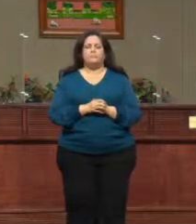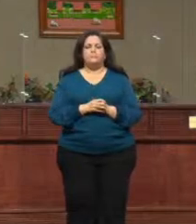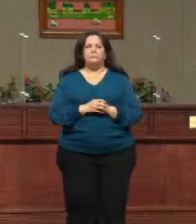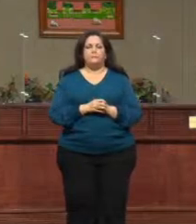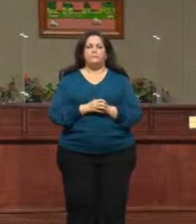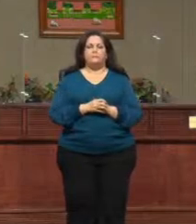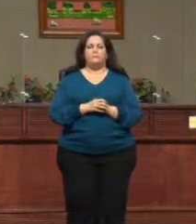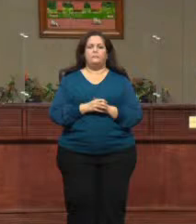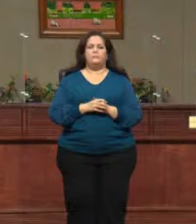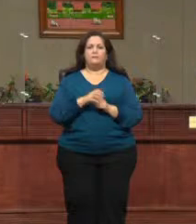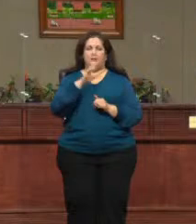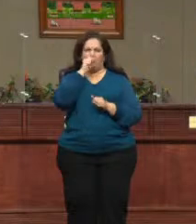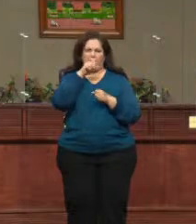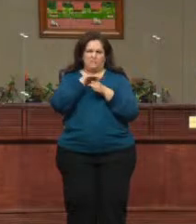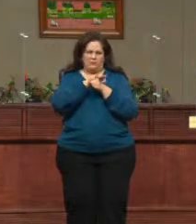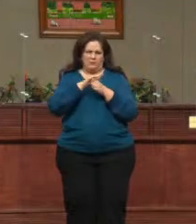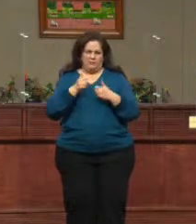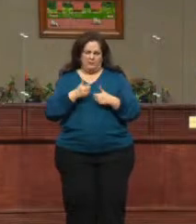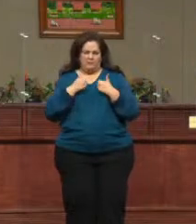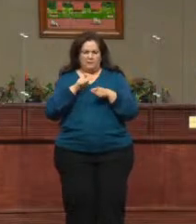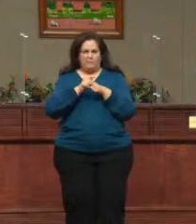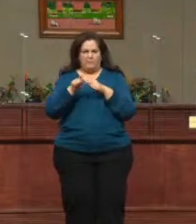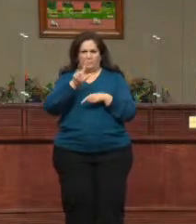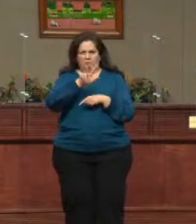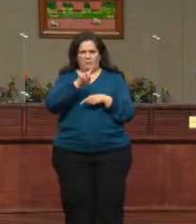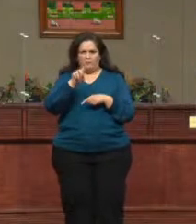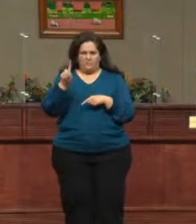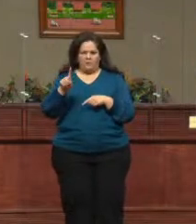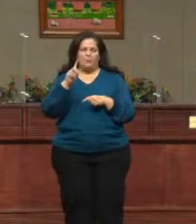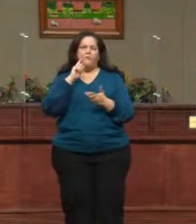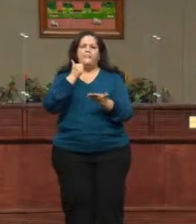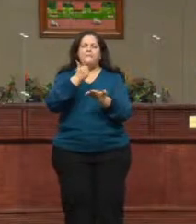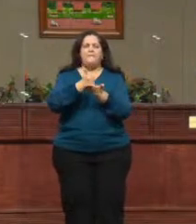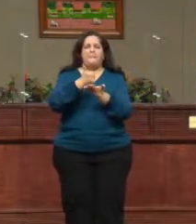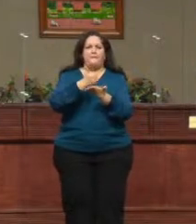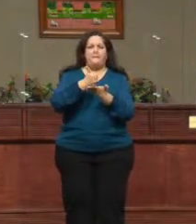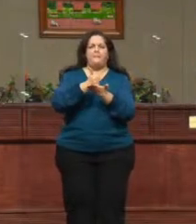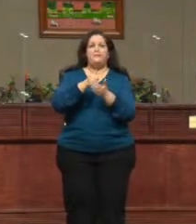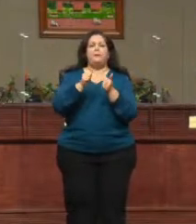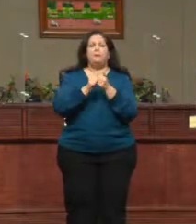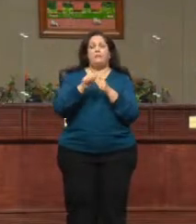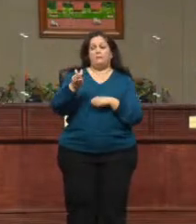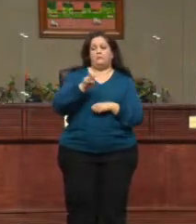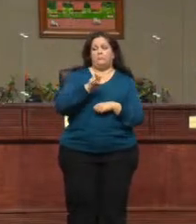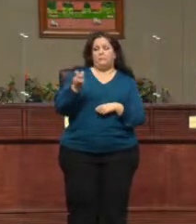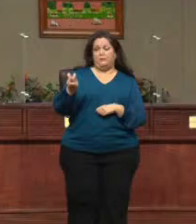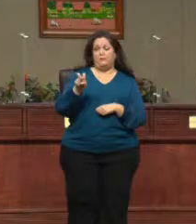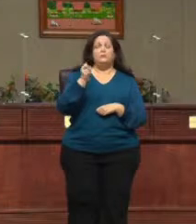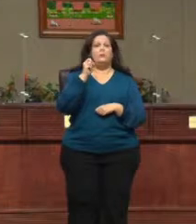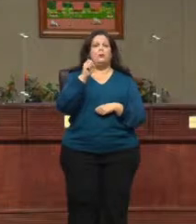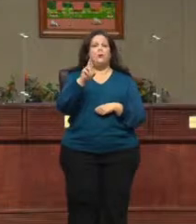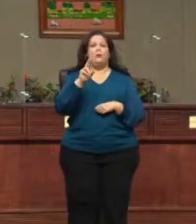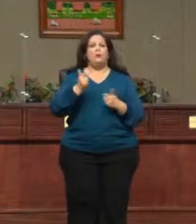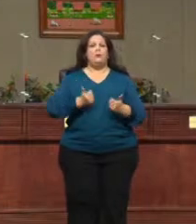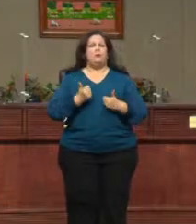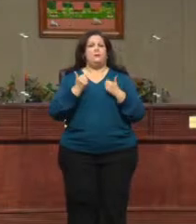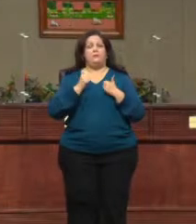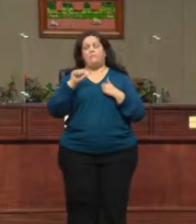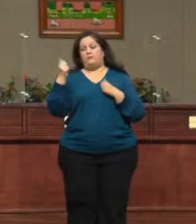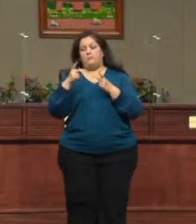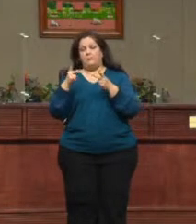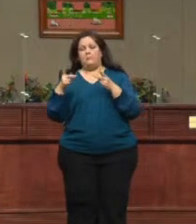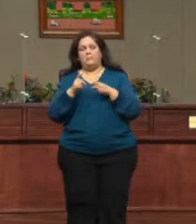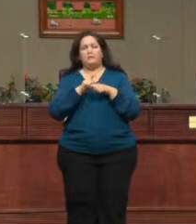are within Orange County to get assistance with transportation, or you can dial the full number